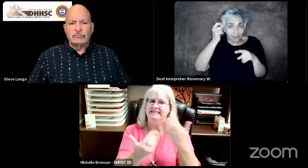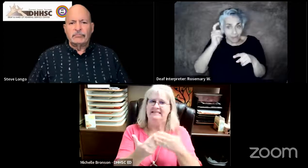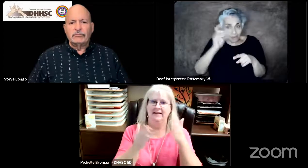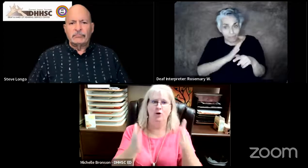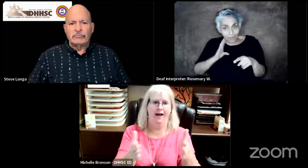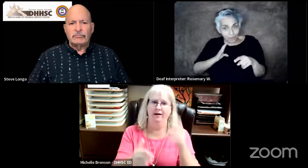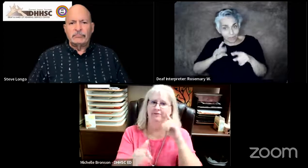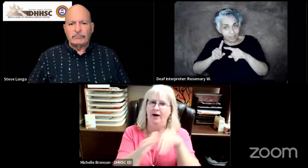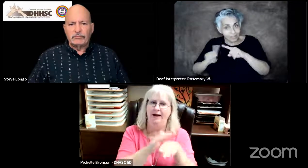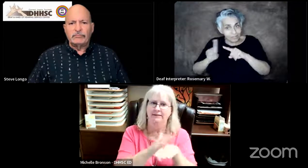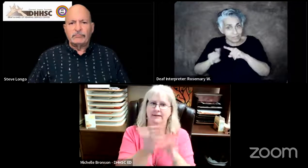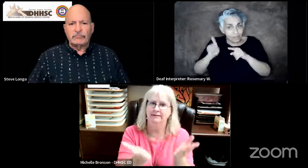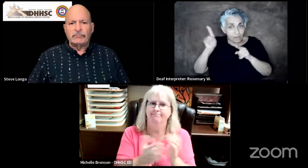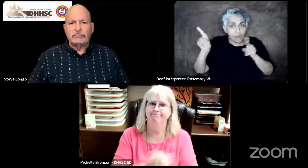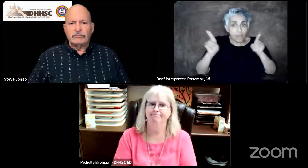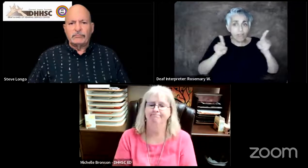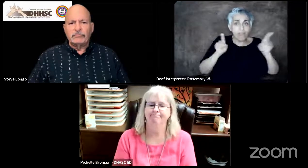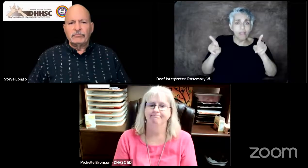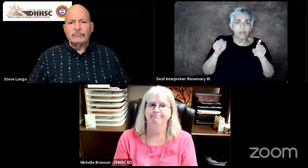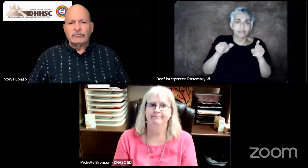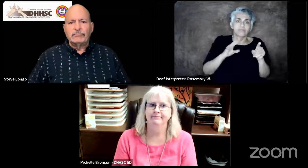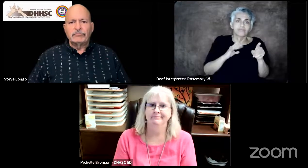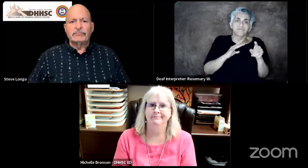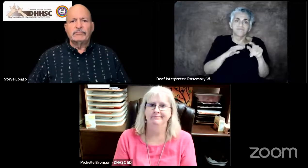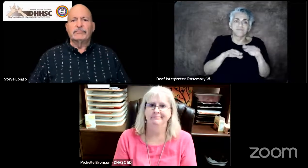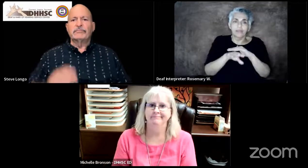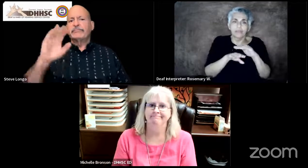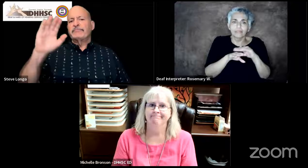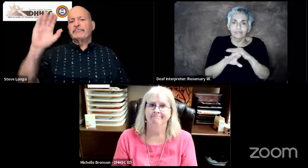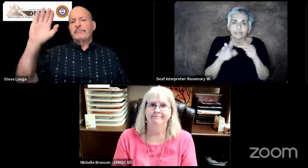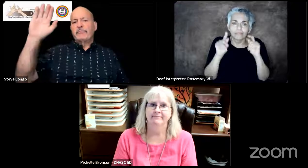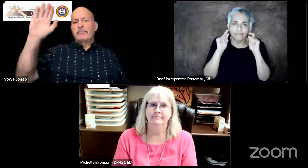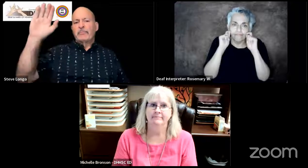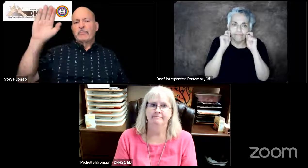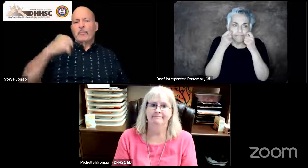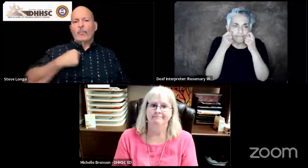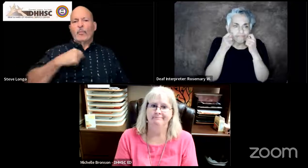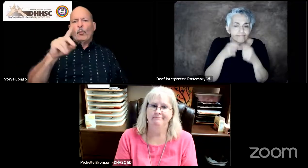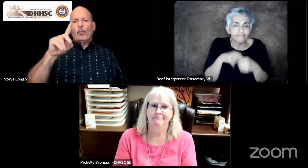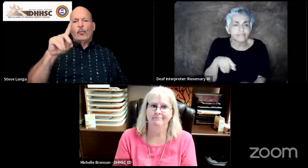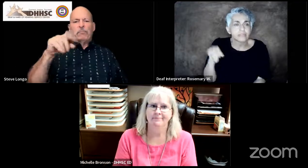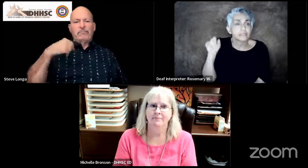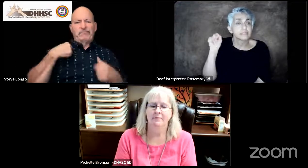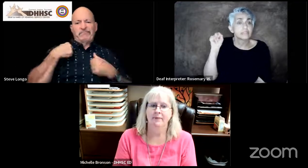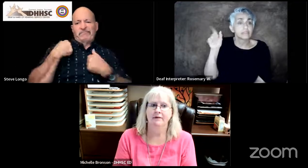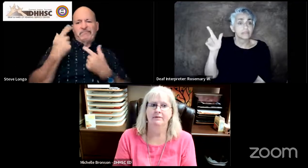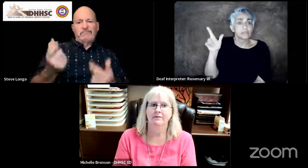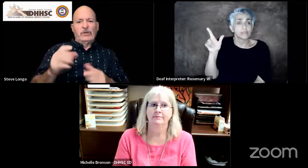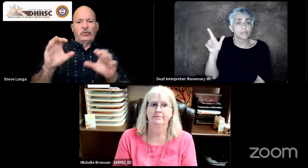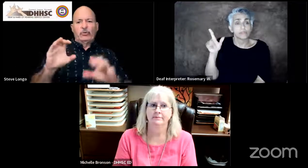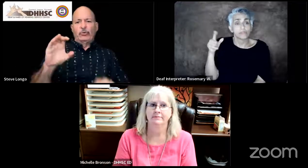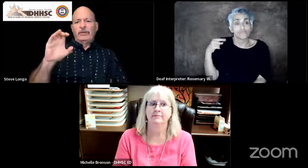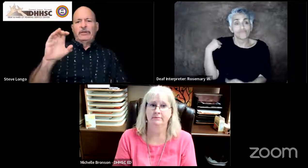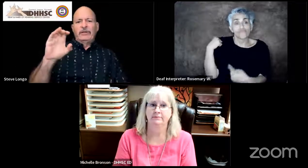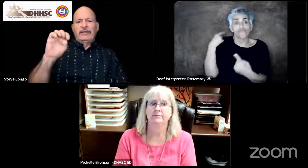come from far away, Zoom is a very easy way to partake and access these meetings.